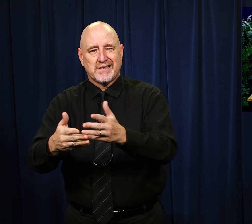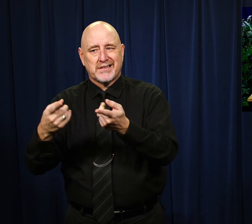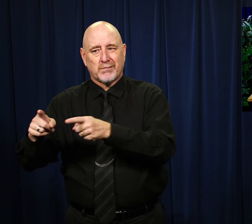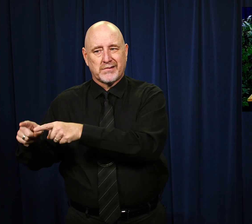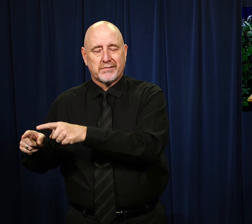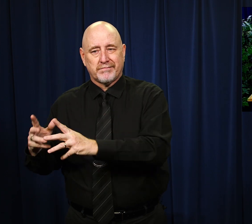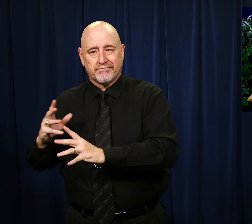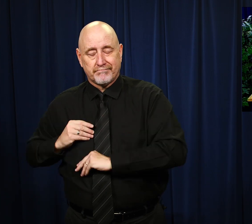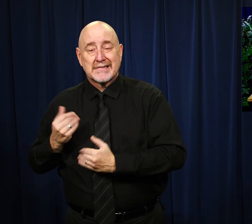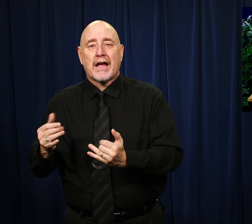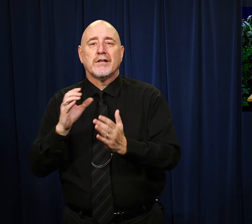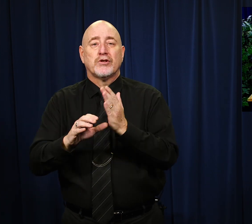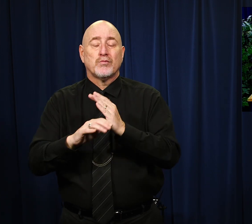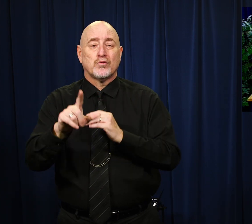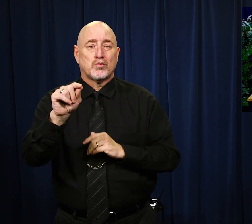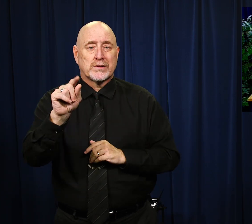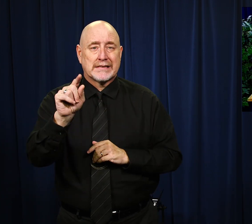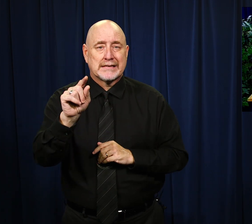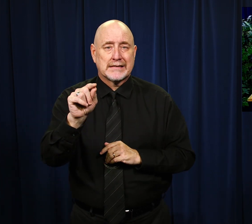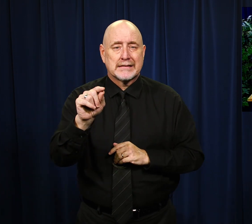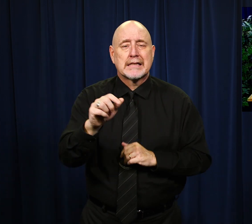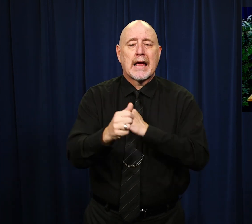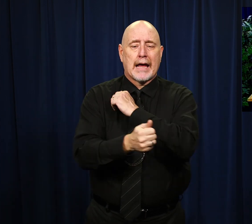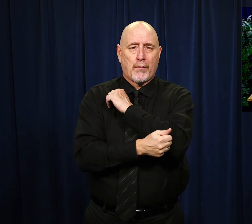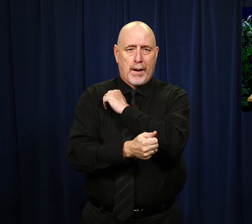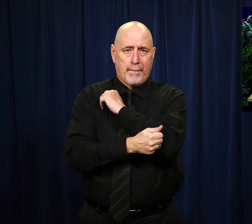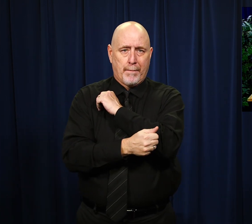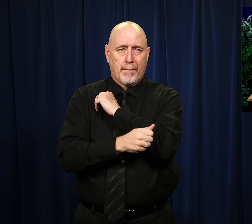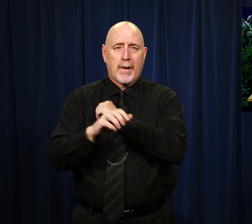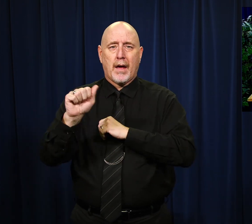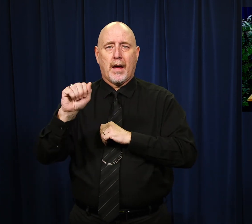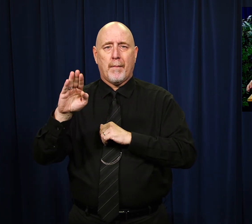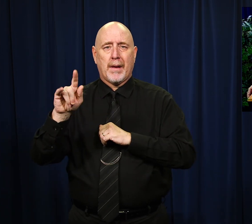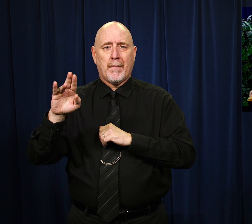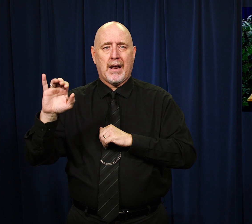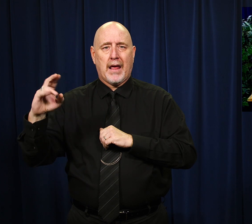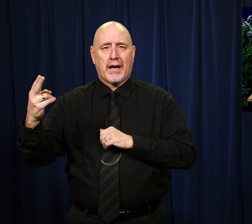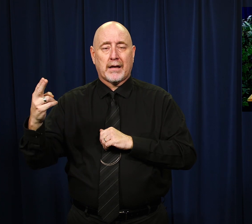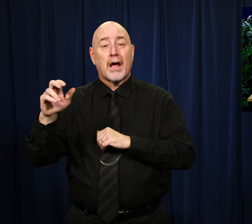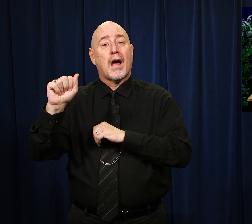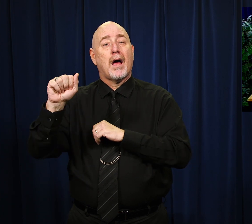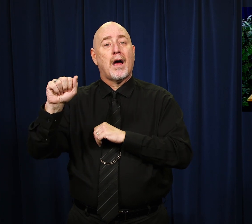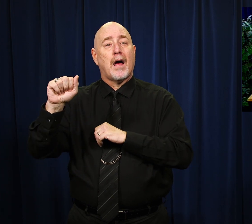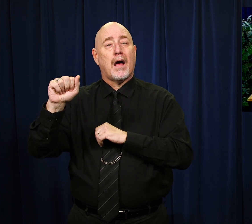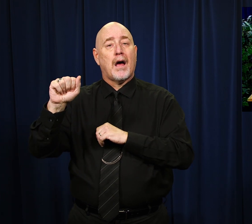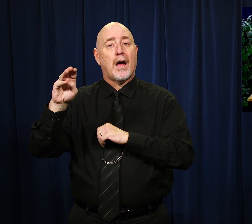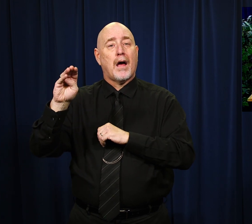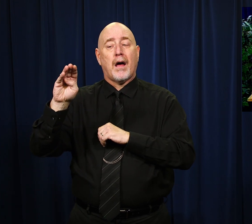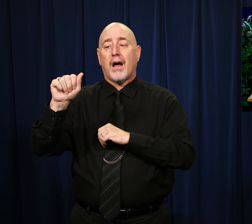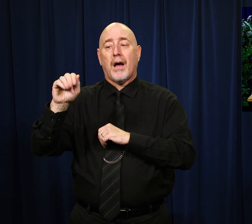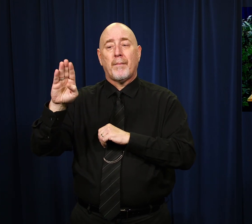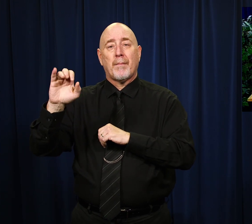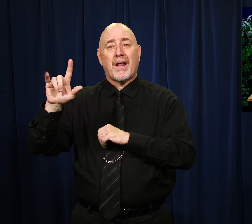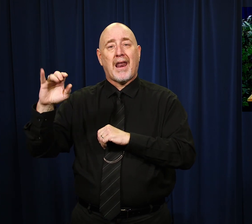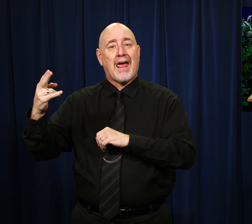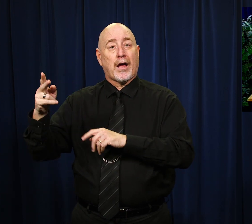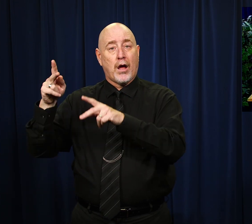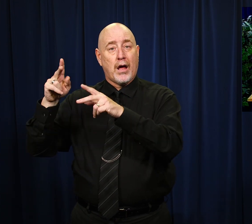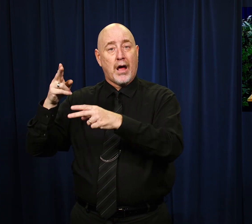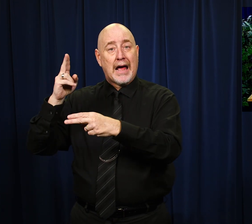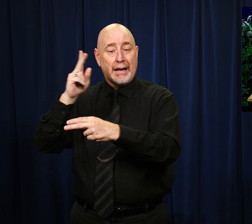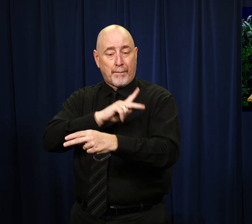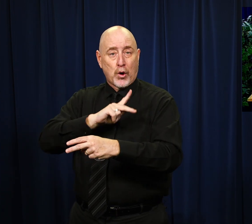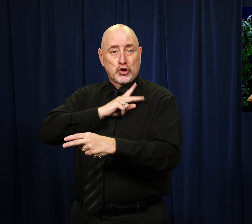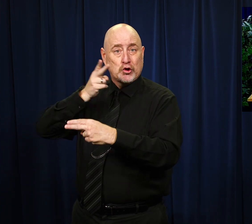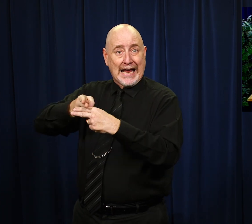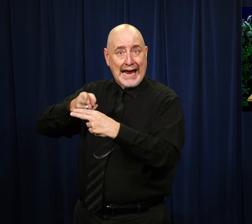Well, moving on now, chapter 20. We're going to have Abraham and Abimelech. Incidentally, Abimelech is not a personal name. It